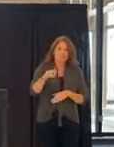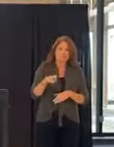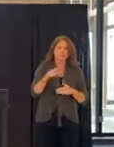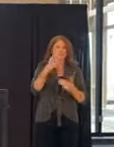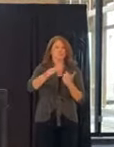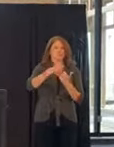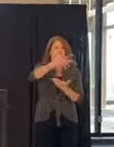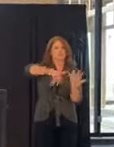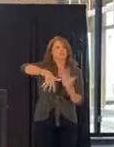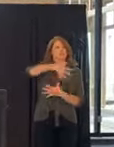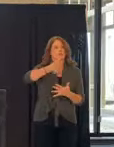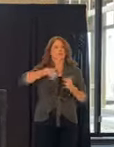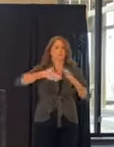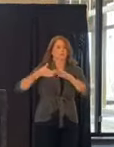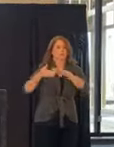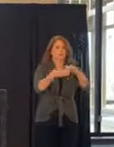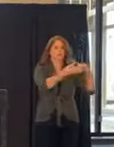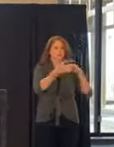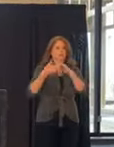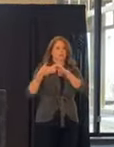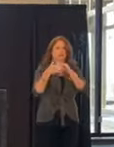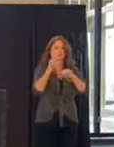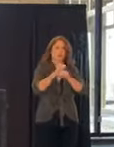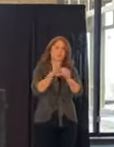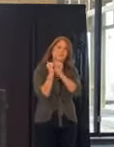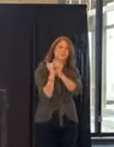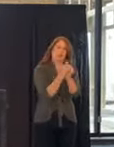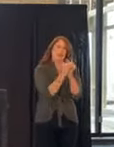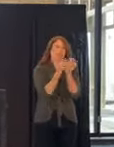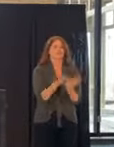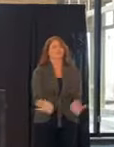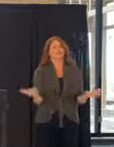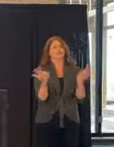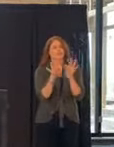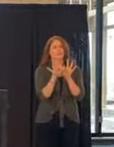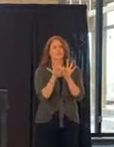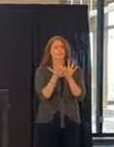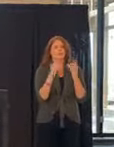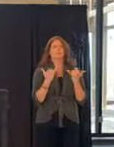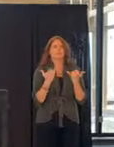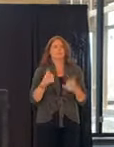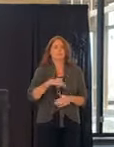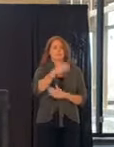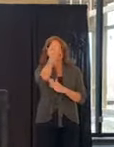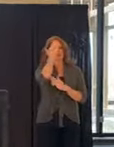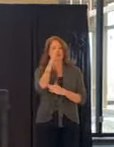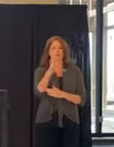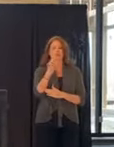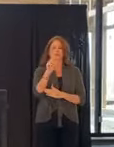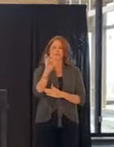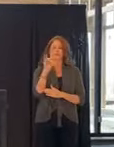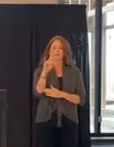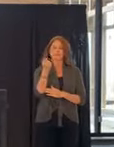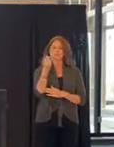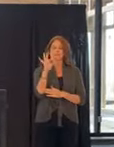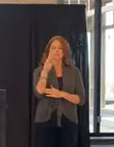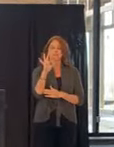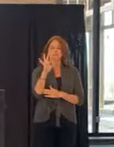and working as a unit is crucial. We know now that COVID-19 is an